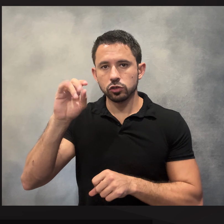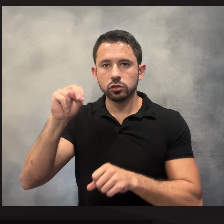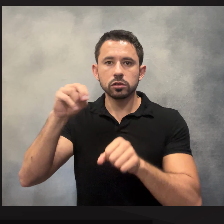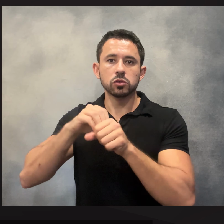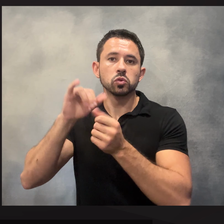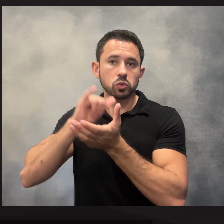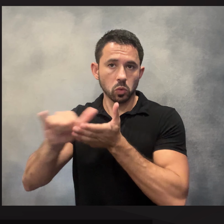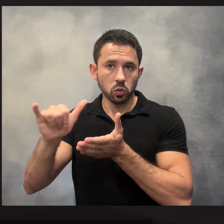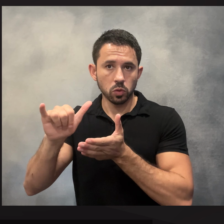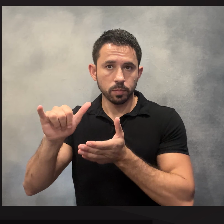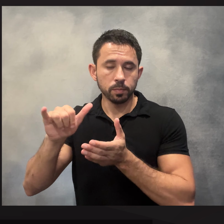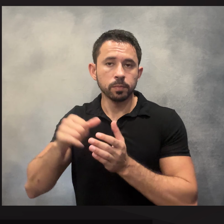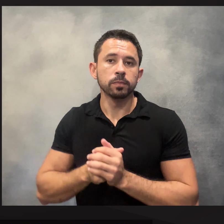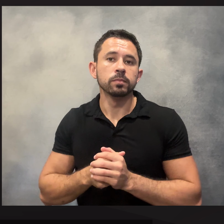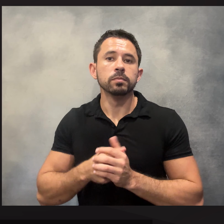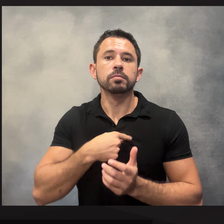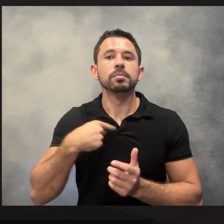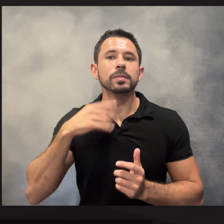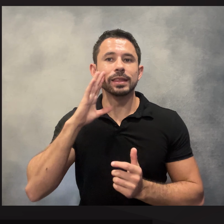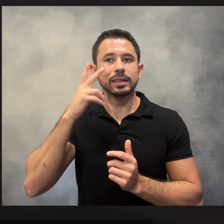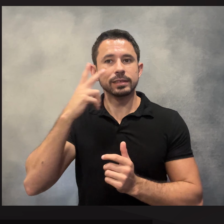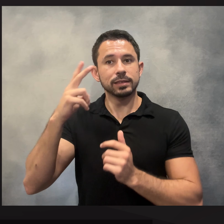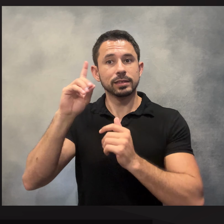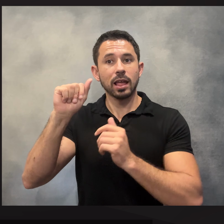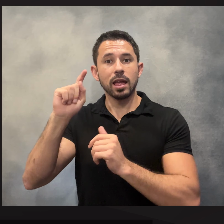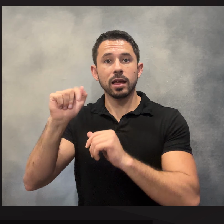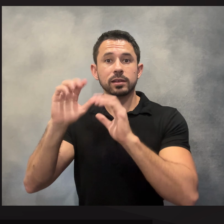City Open Data portal.